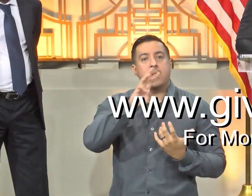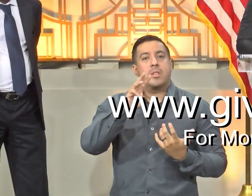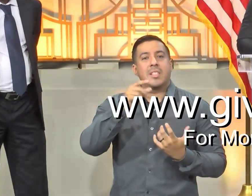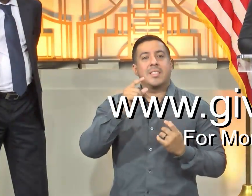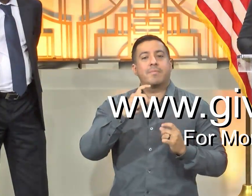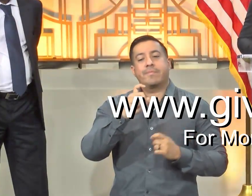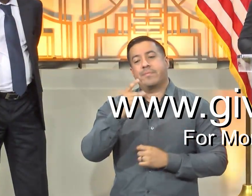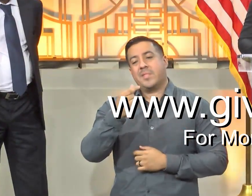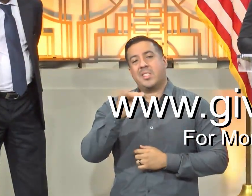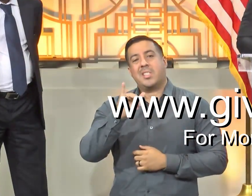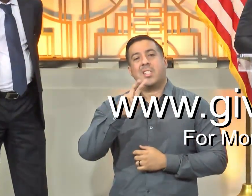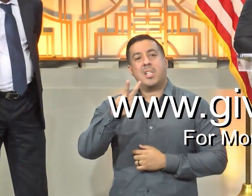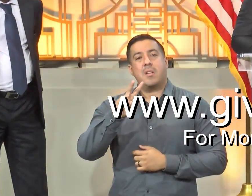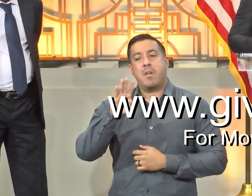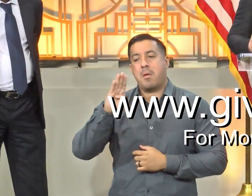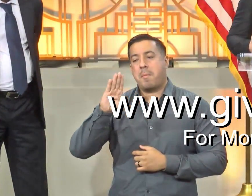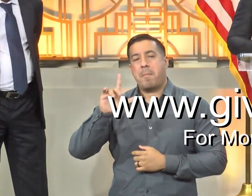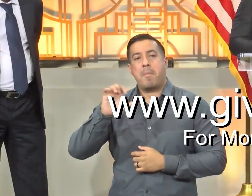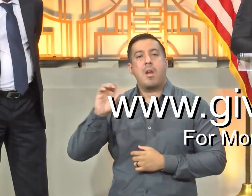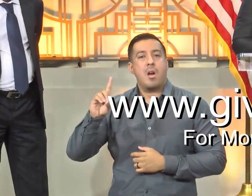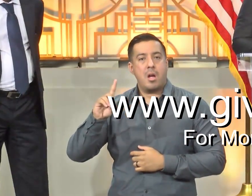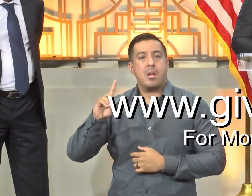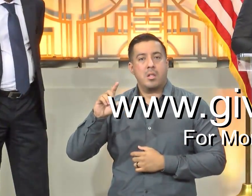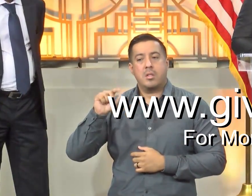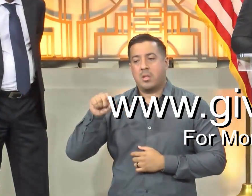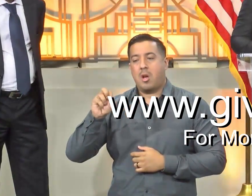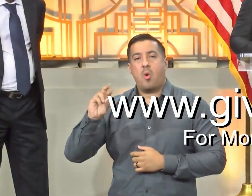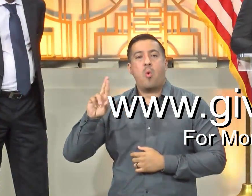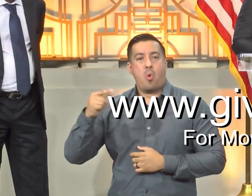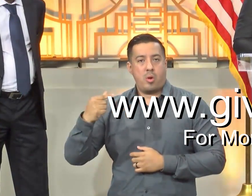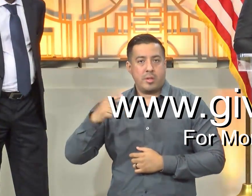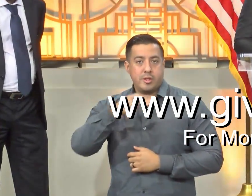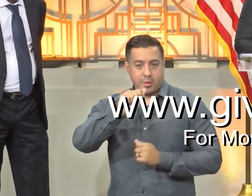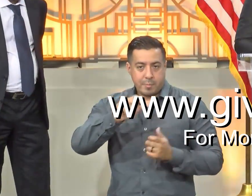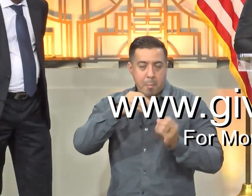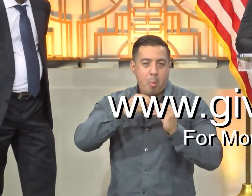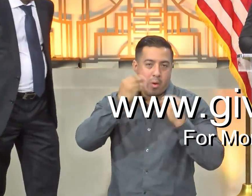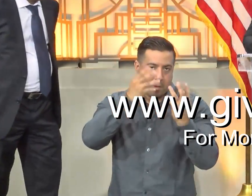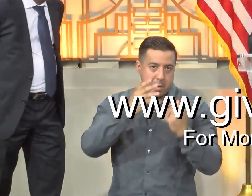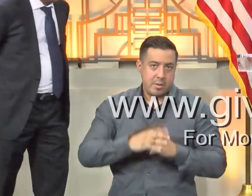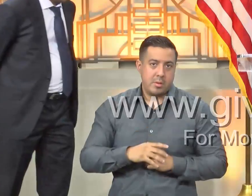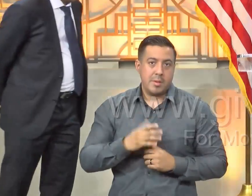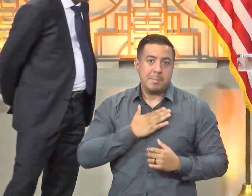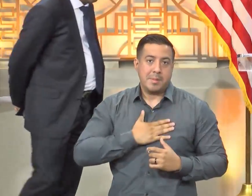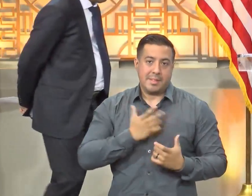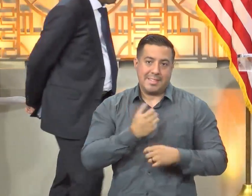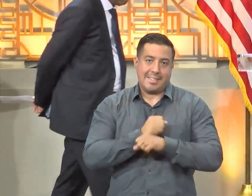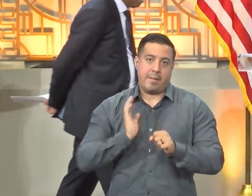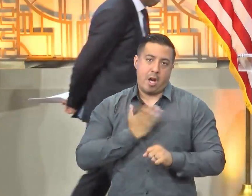giveblood.org to find a location near you. And let's get out here and save some lives because our community really needs it. Thank you.